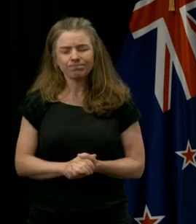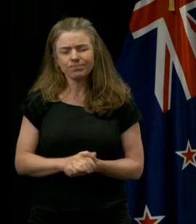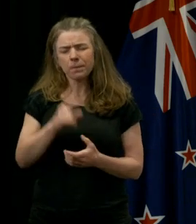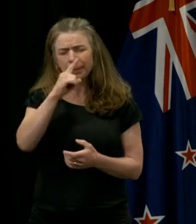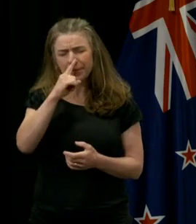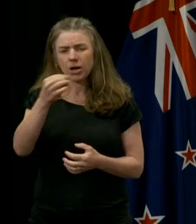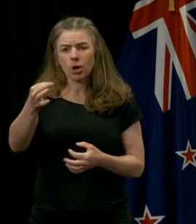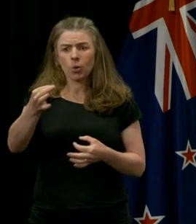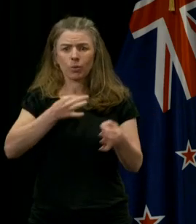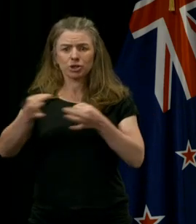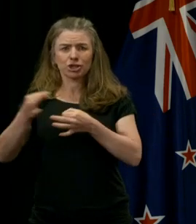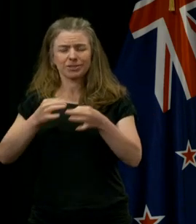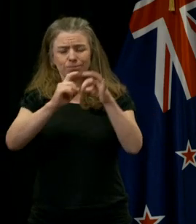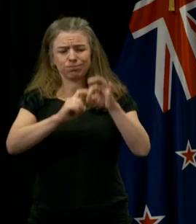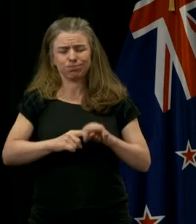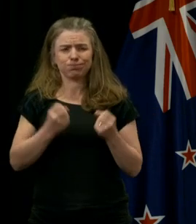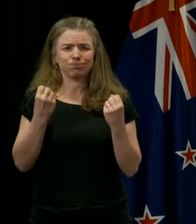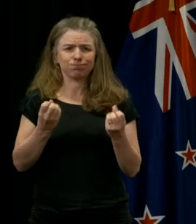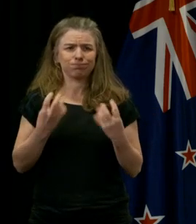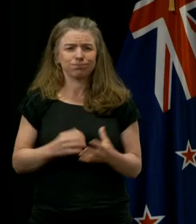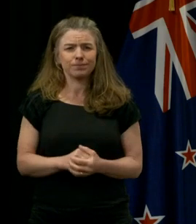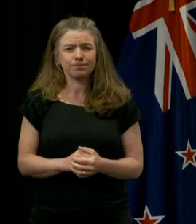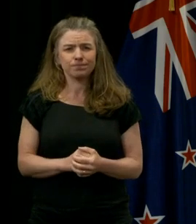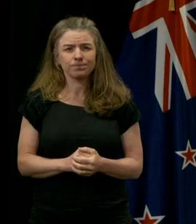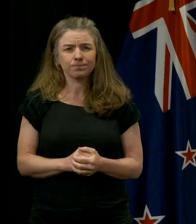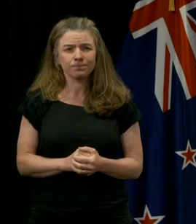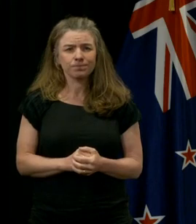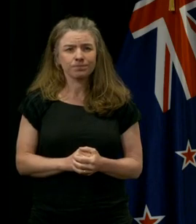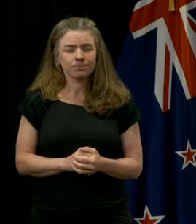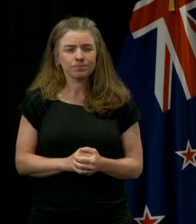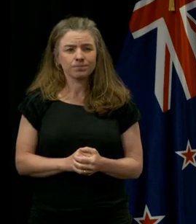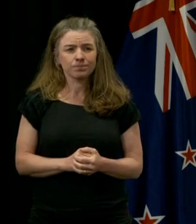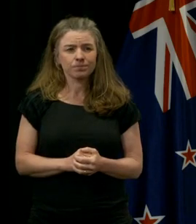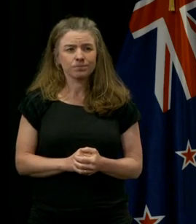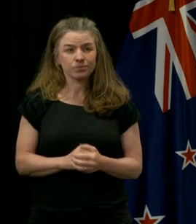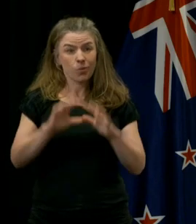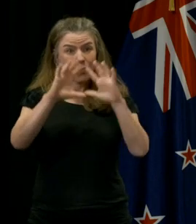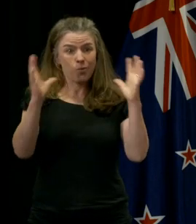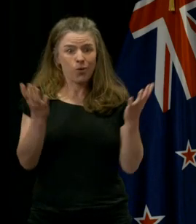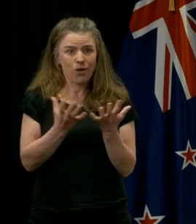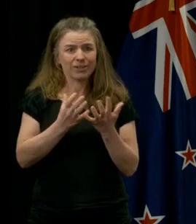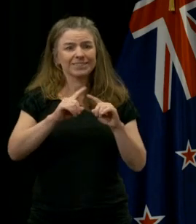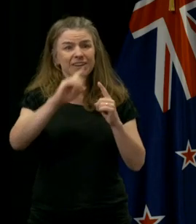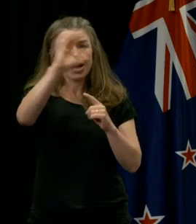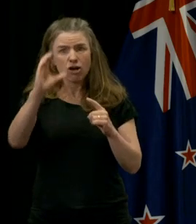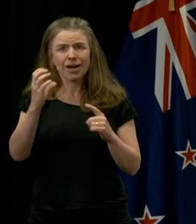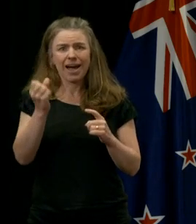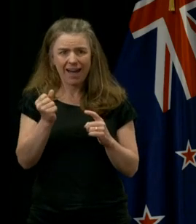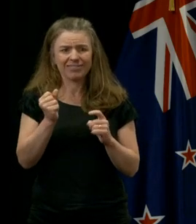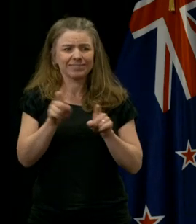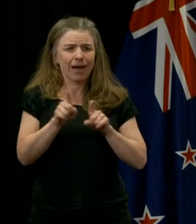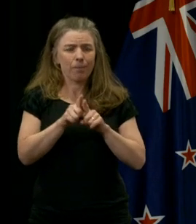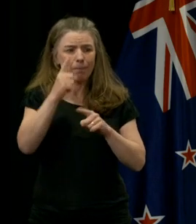they are understandable. Countries are facing them the world over as we move into this